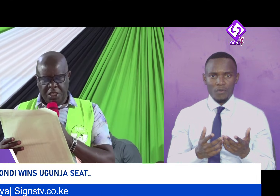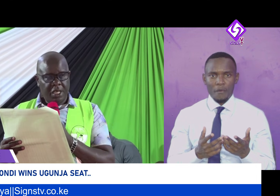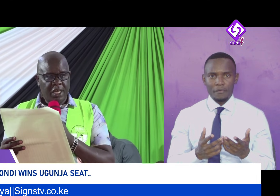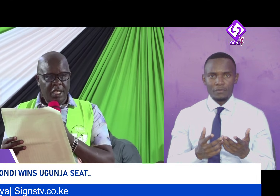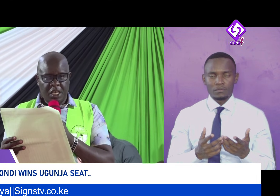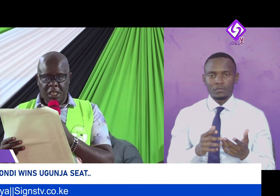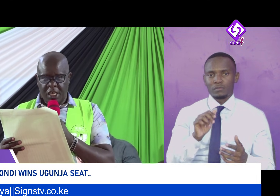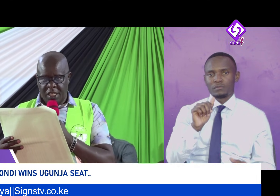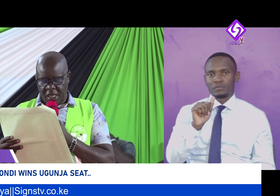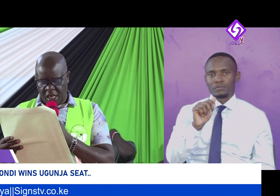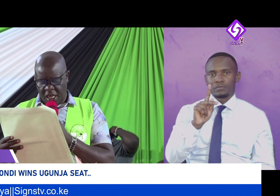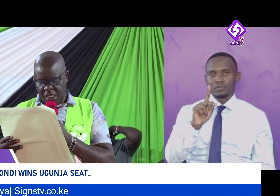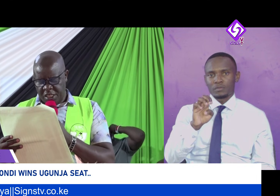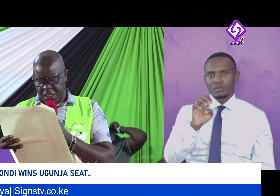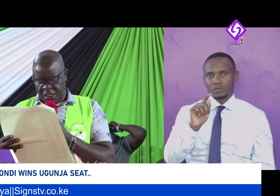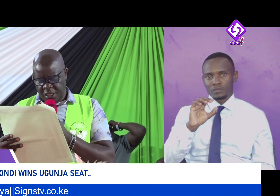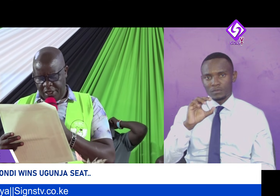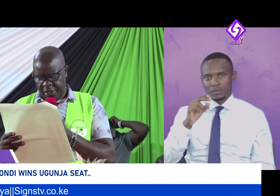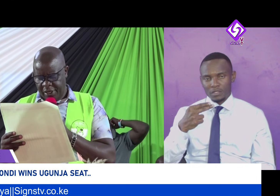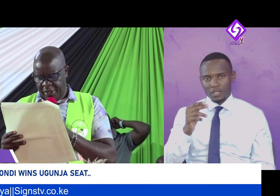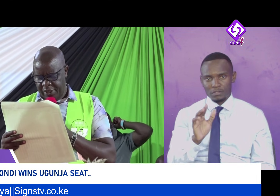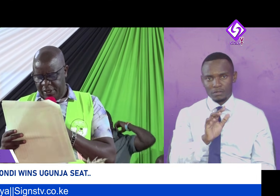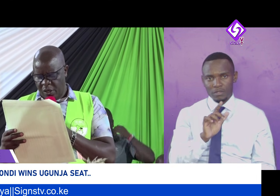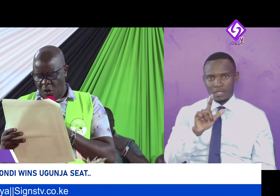Akech Lilian Akinyi,